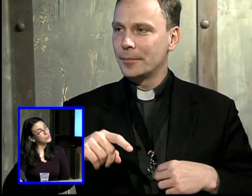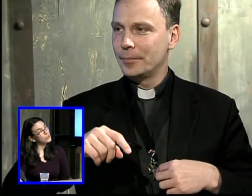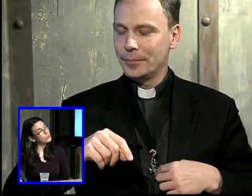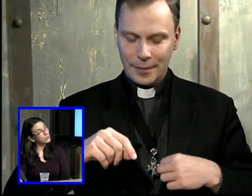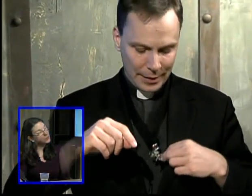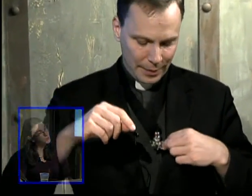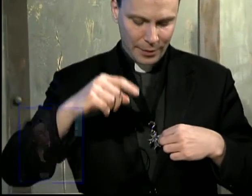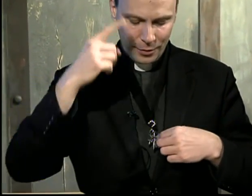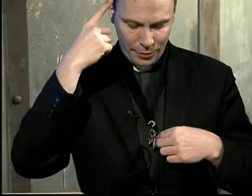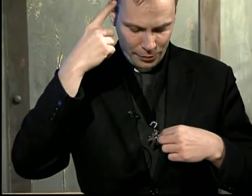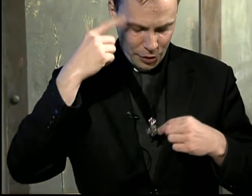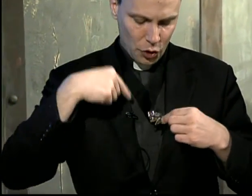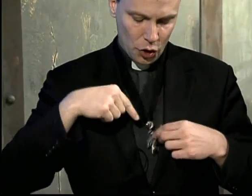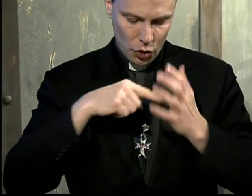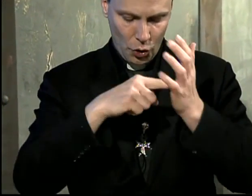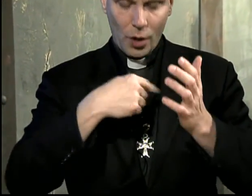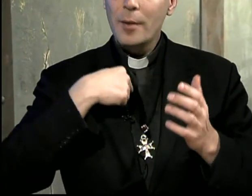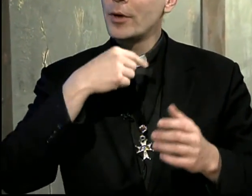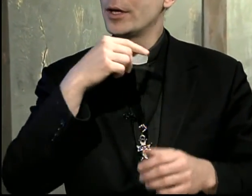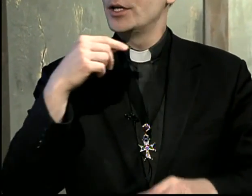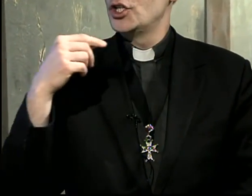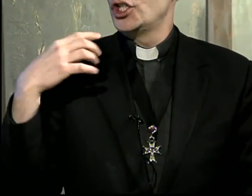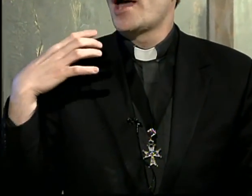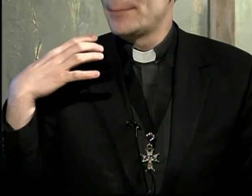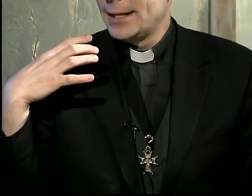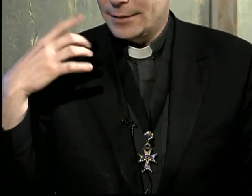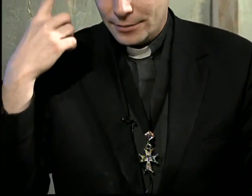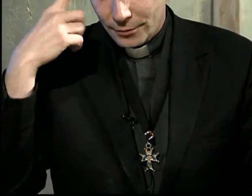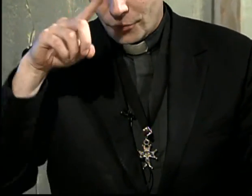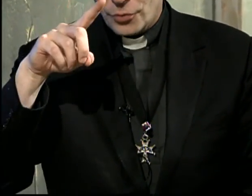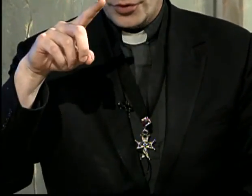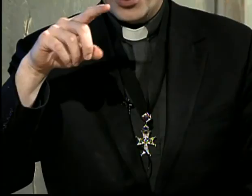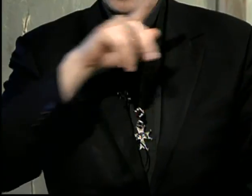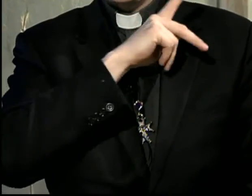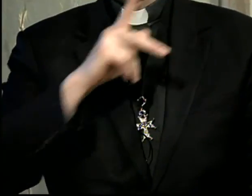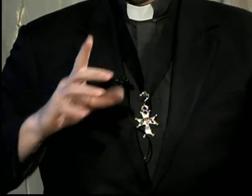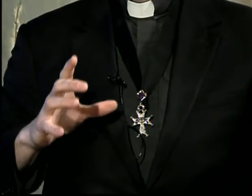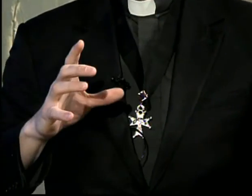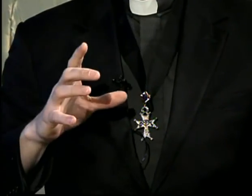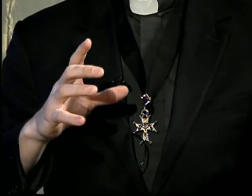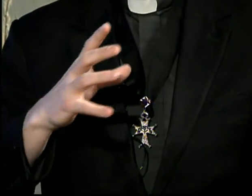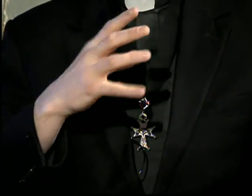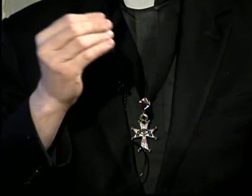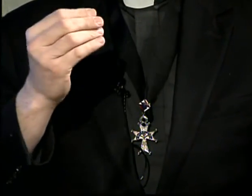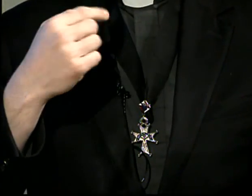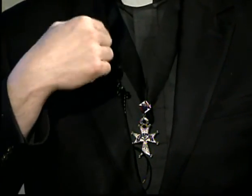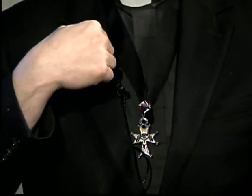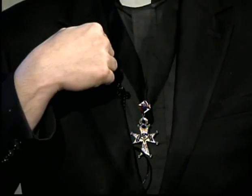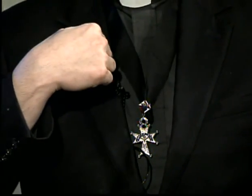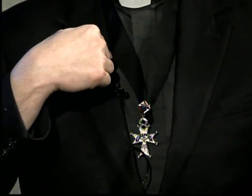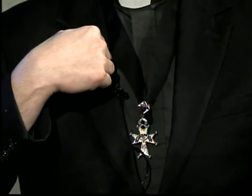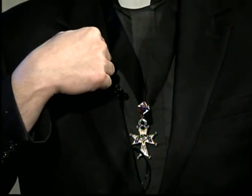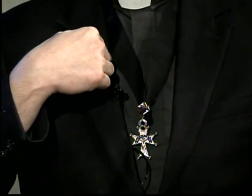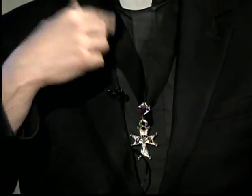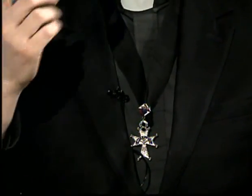This is the jewel to show that I'm a chaplain for the Knights of Columbus.